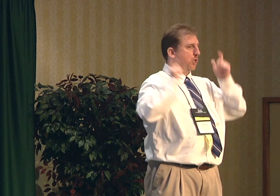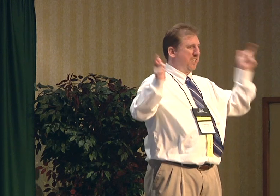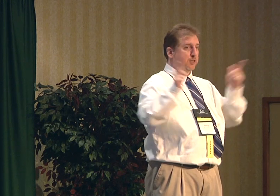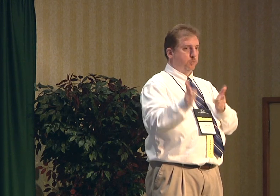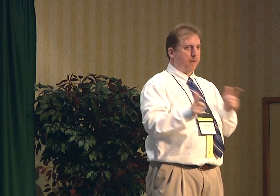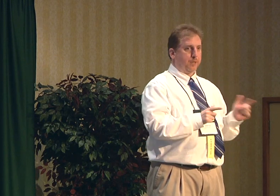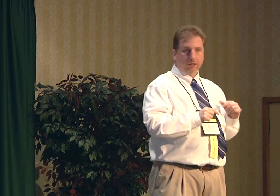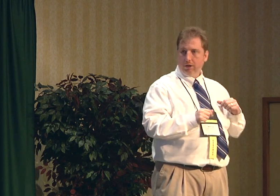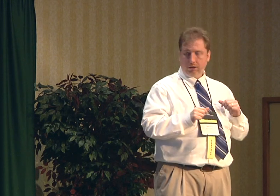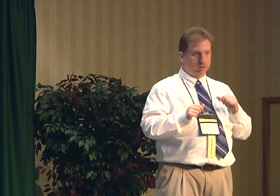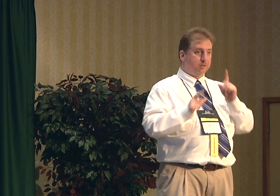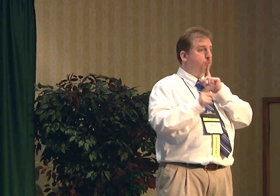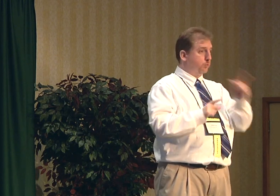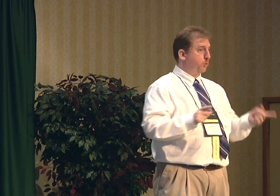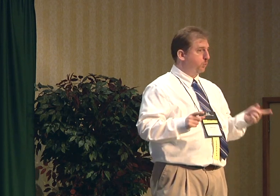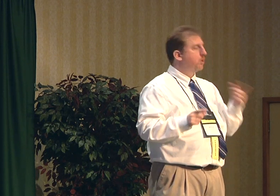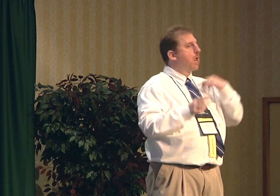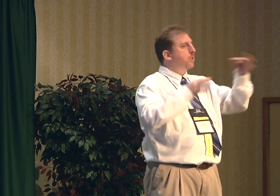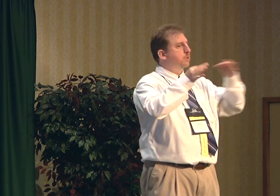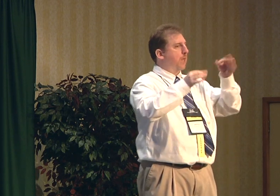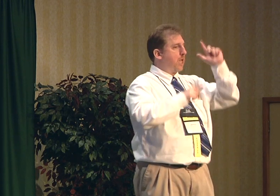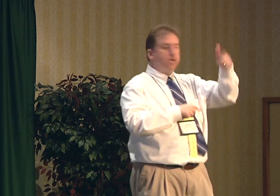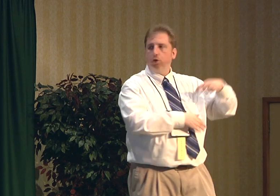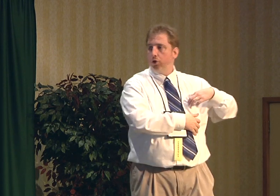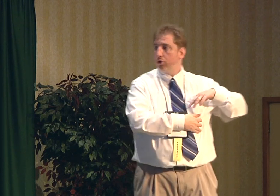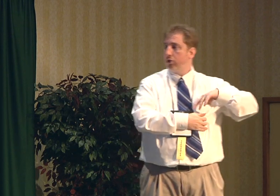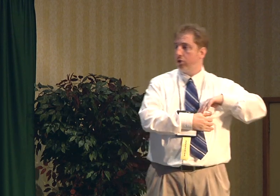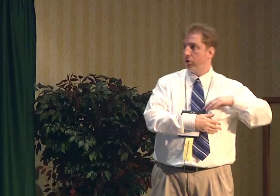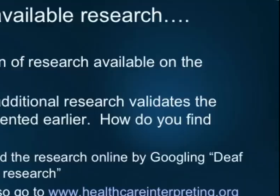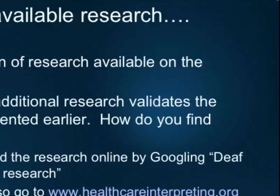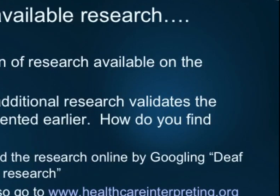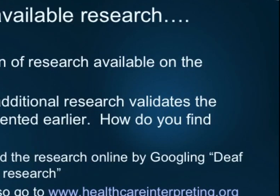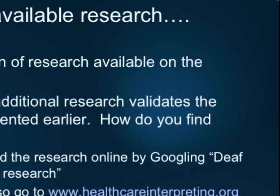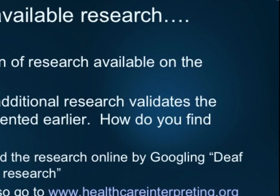Empowerment is our greatest weapon. This is such a true statement, and